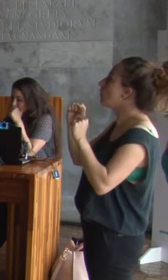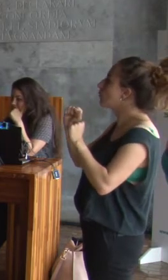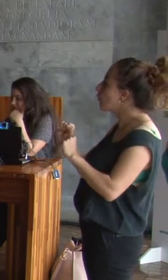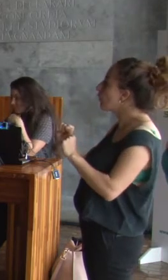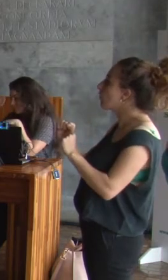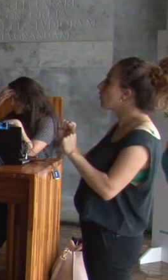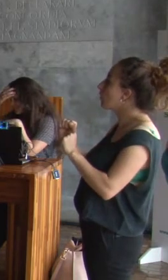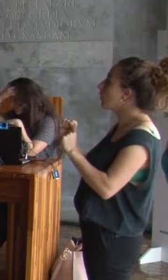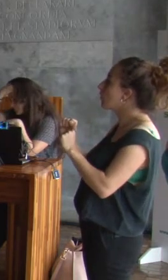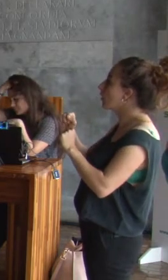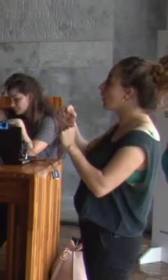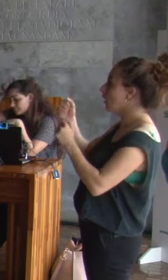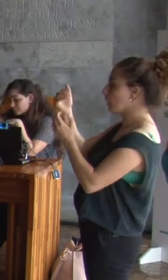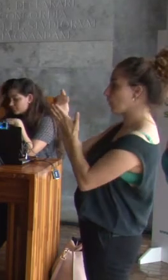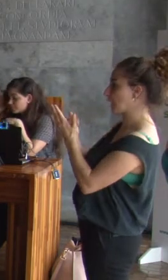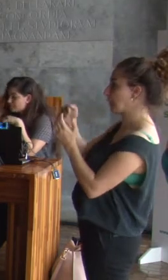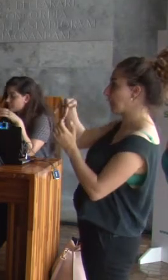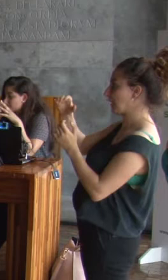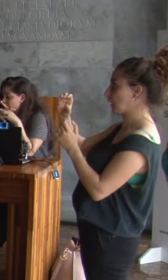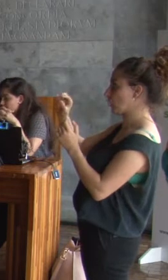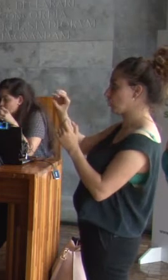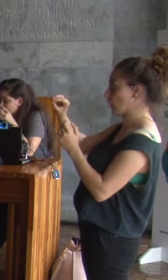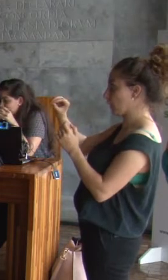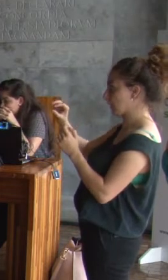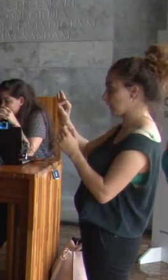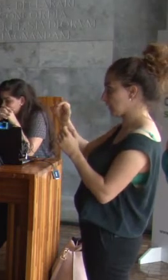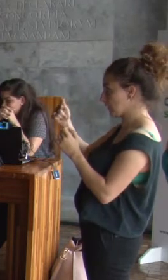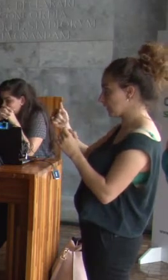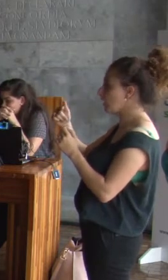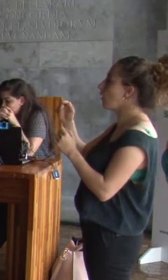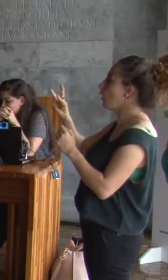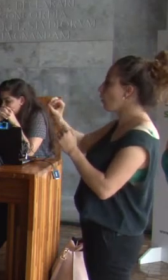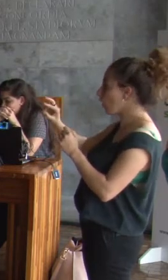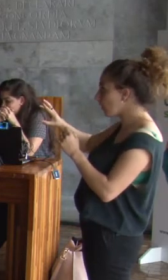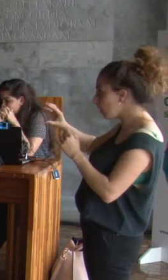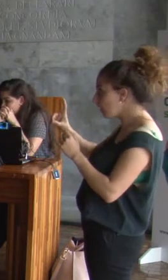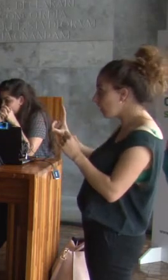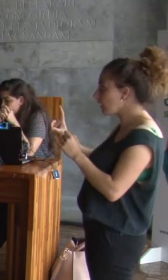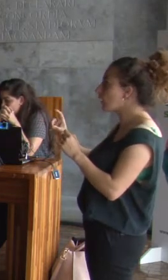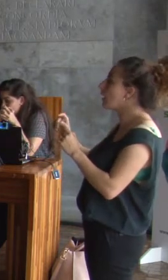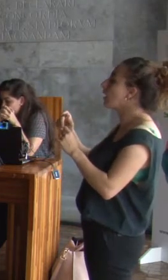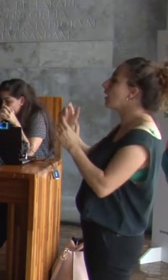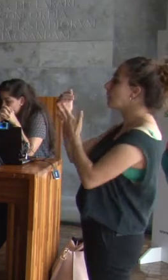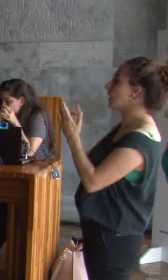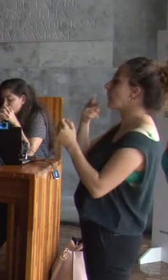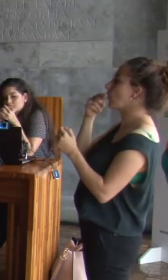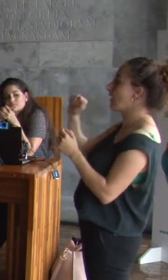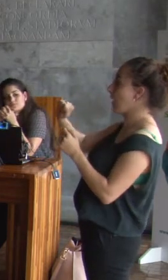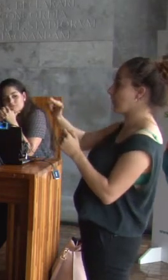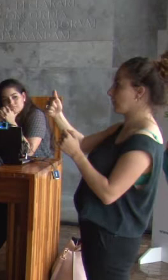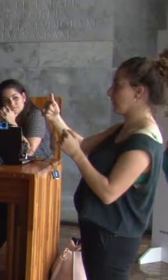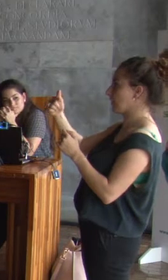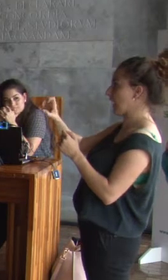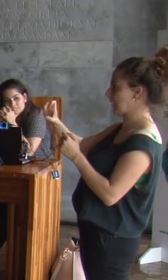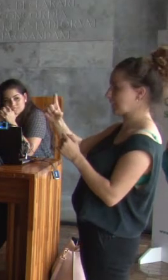feature in Microsoft. So Microsoft PowerPoint, Microsoft Word, has an alt text feature that